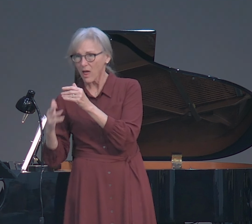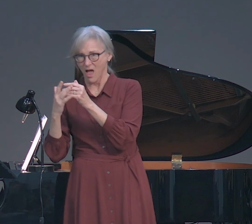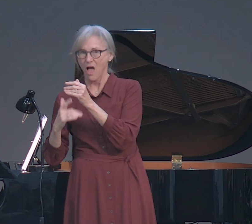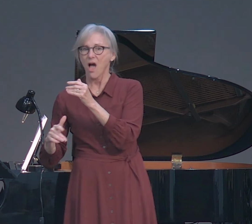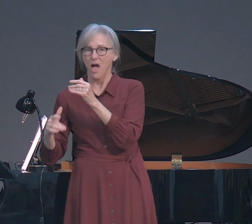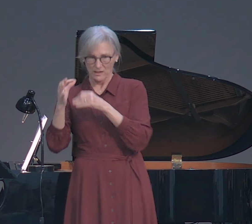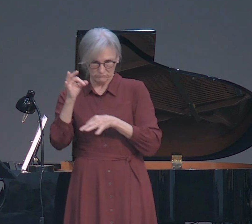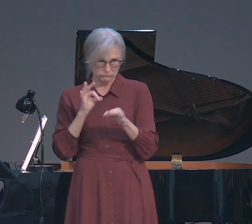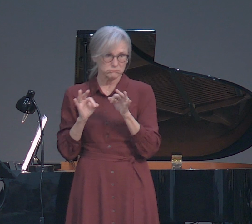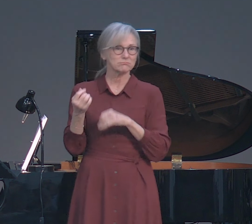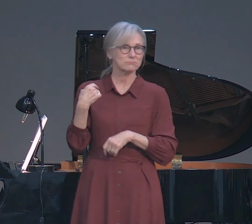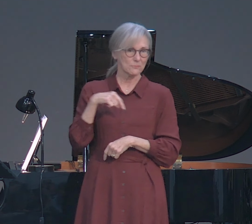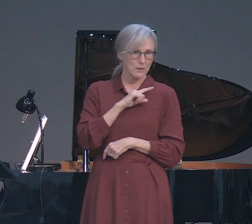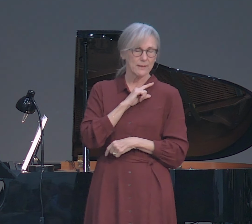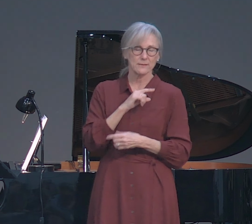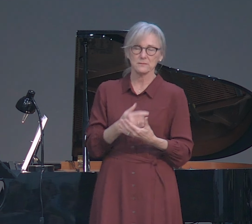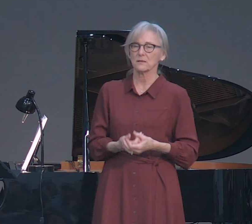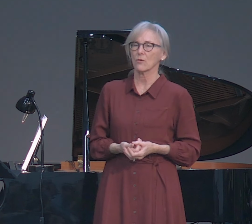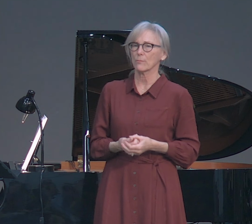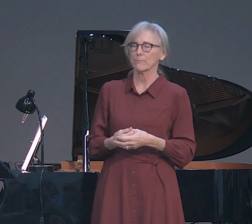us. So